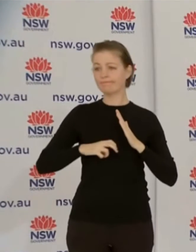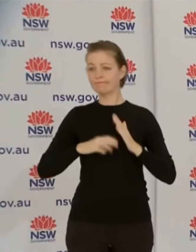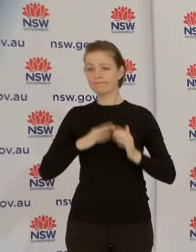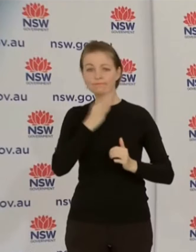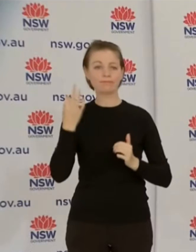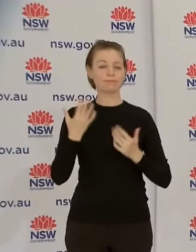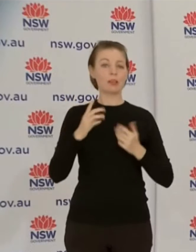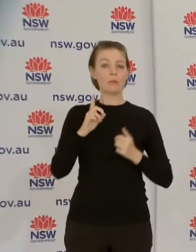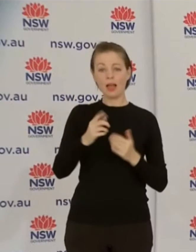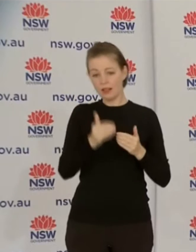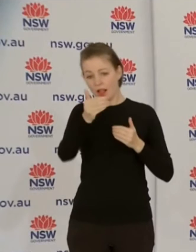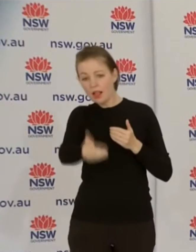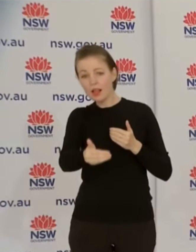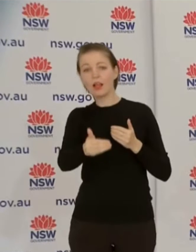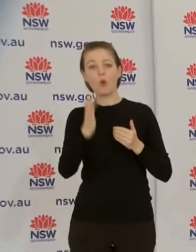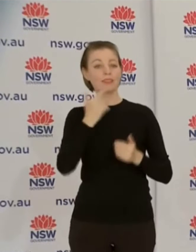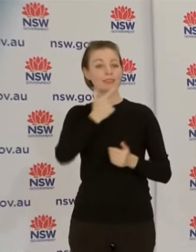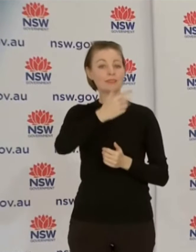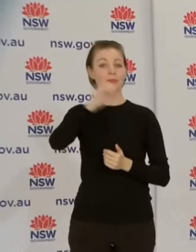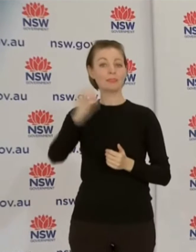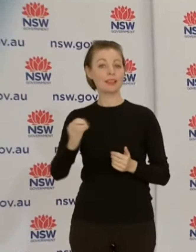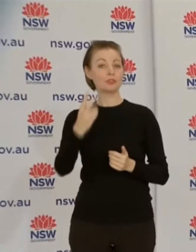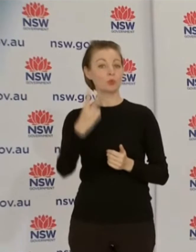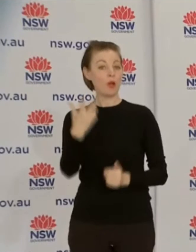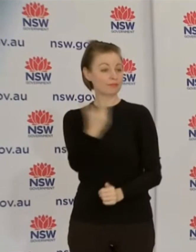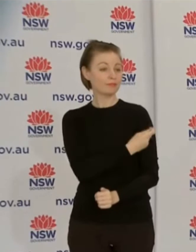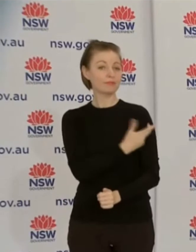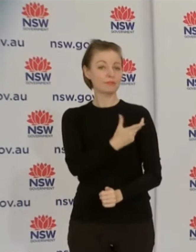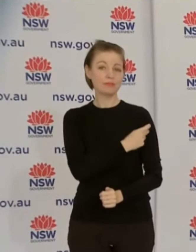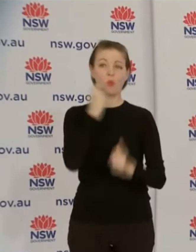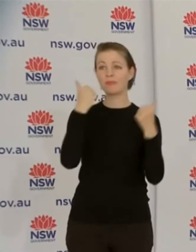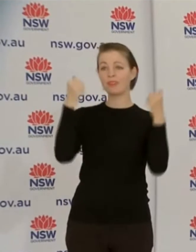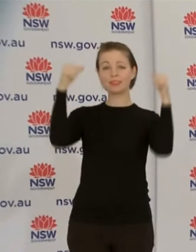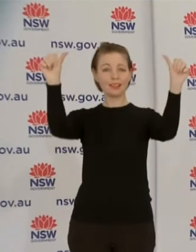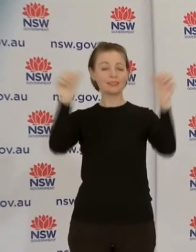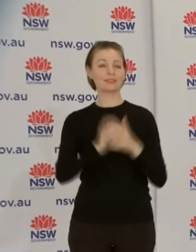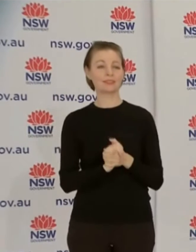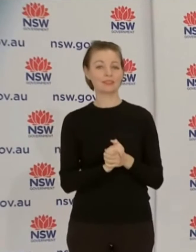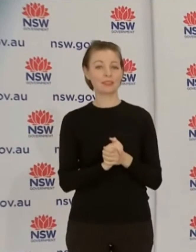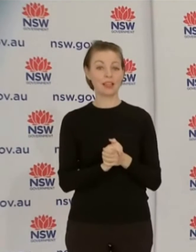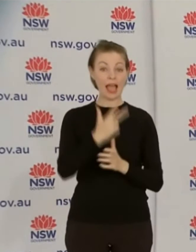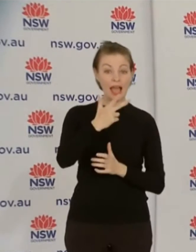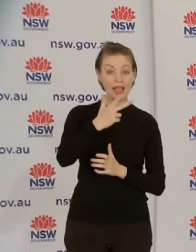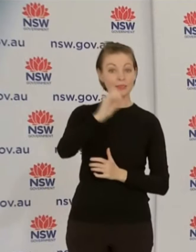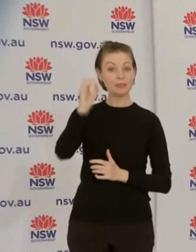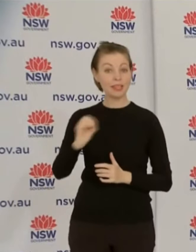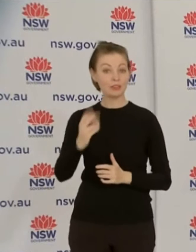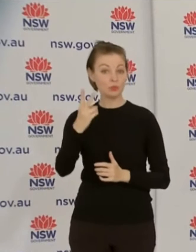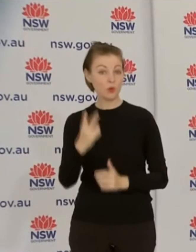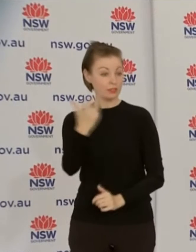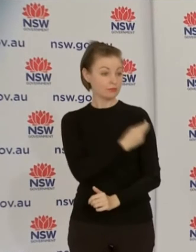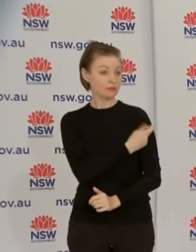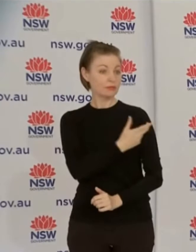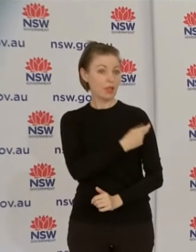feel very much different. And again, I stress that at 80% double dose vaccination, we anticipate allowing our citizens